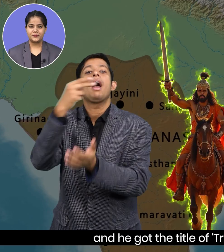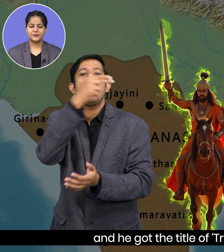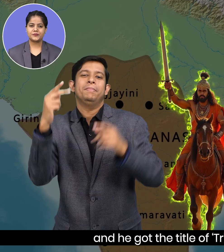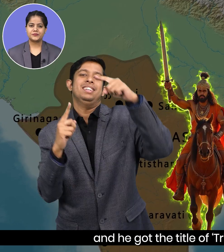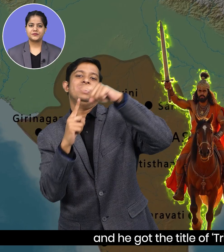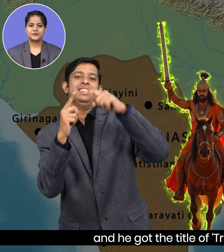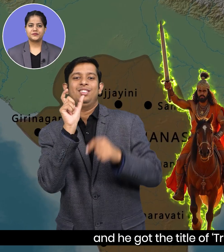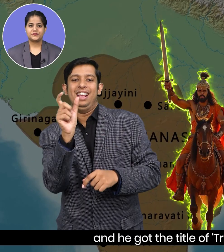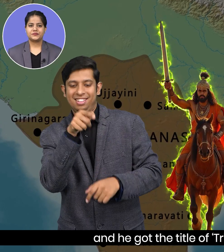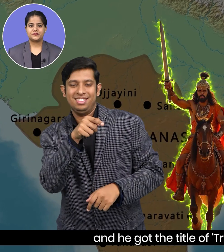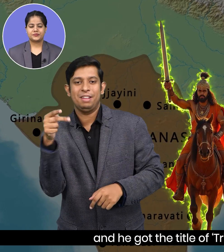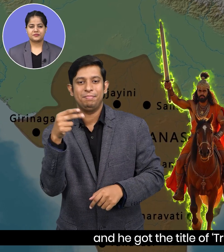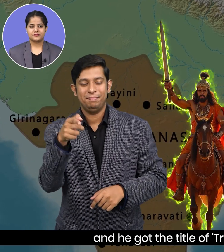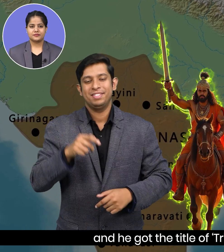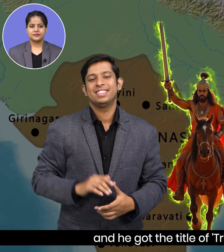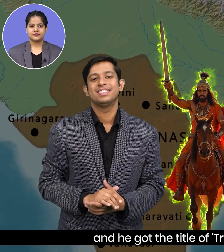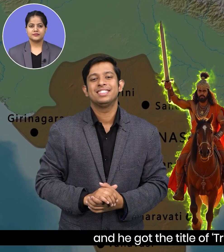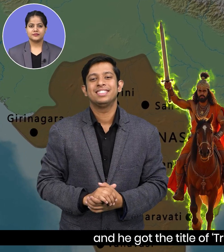Samudradhishwara.